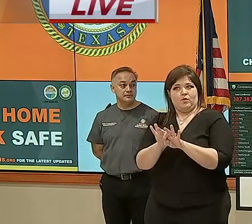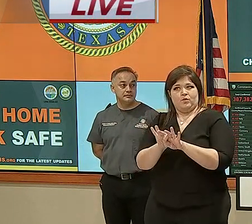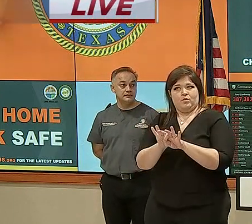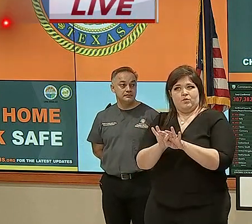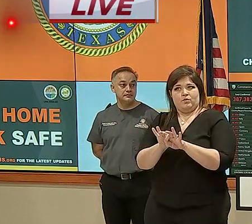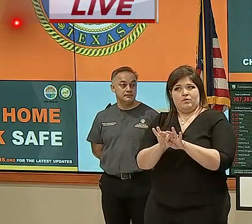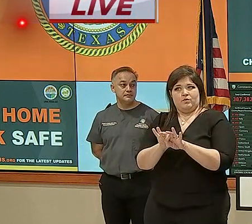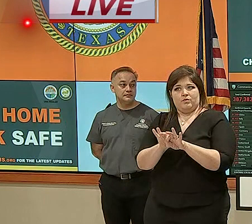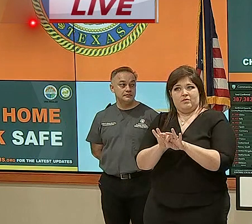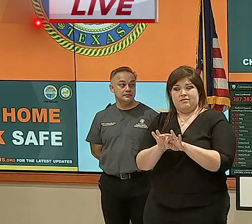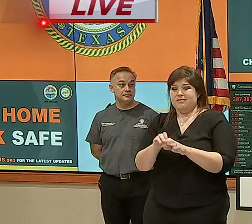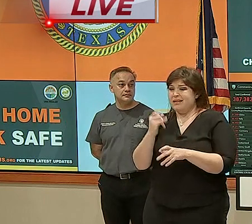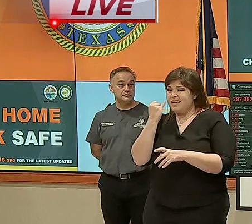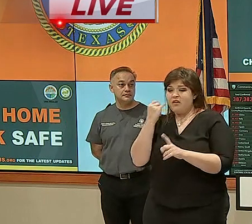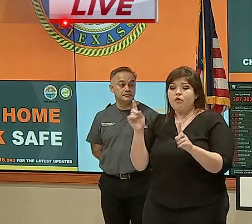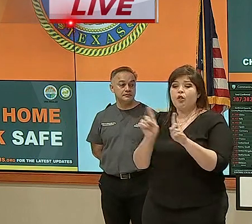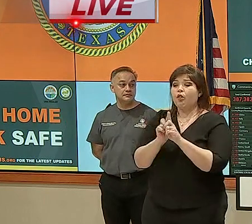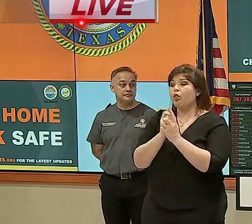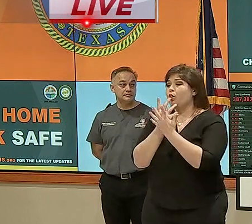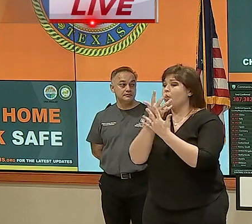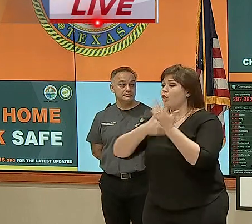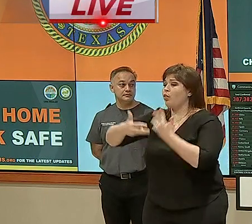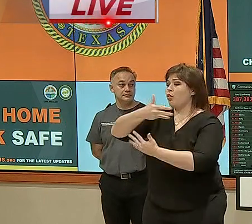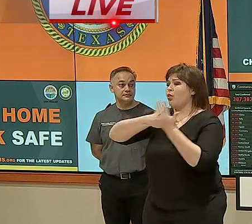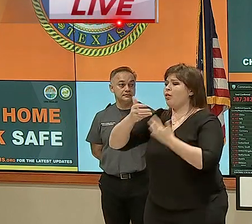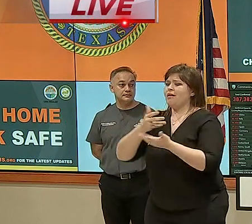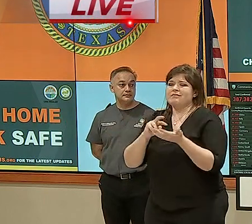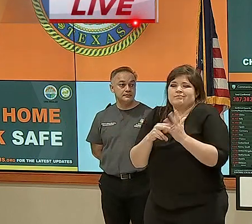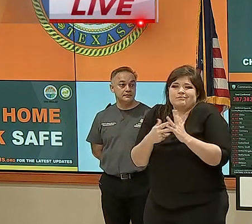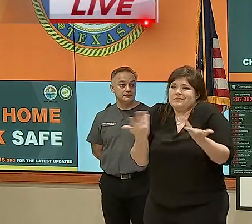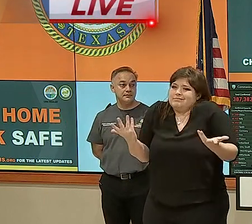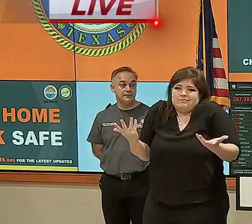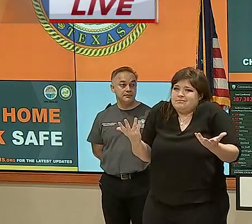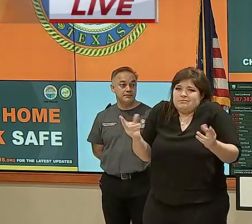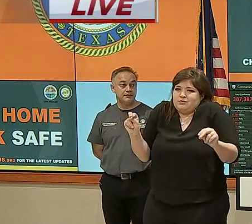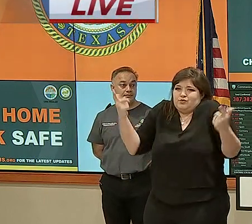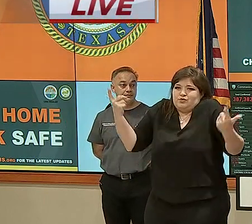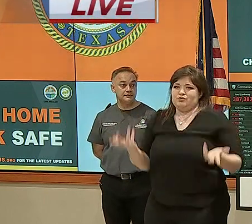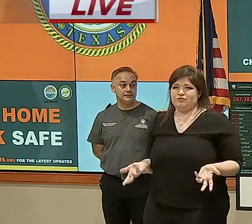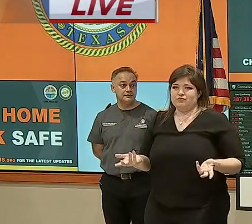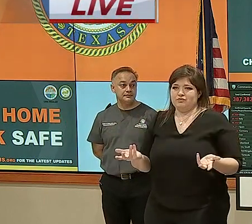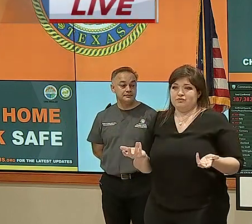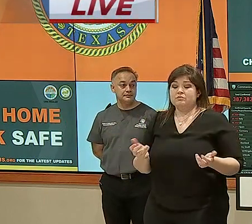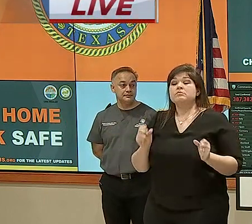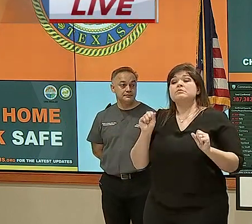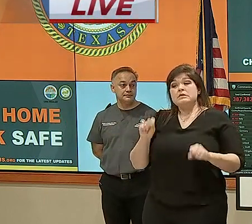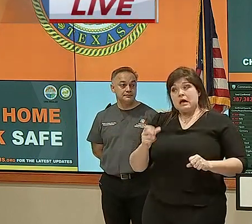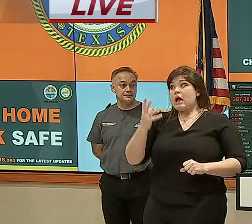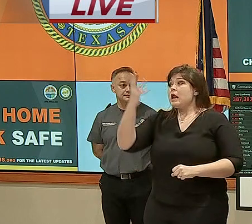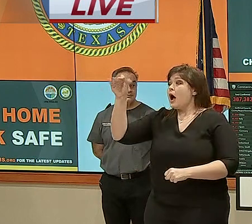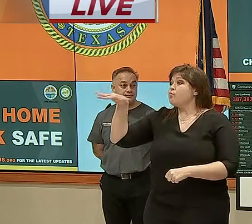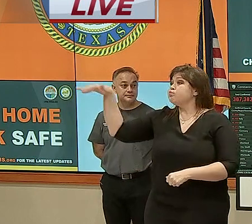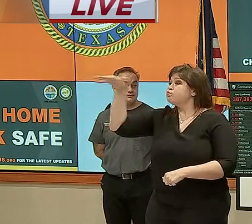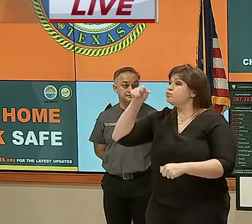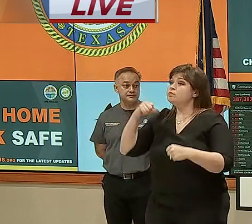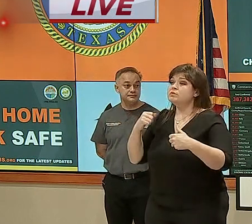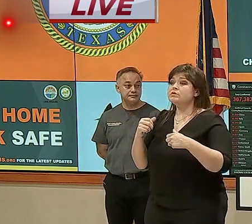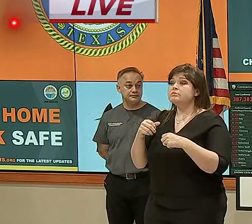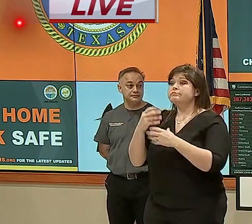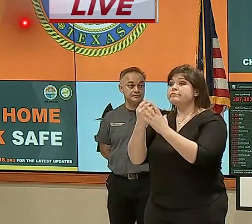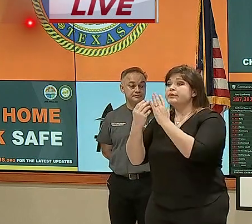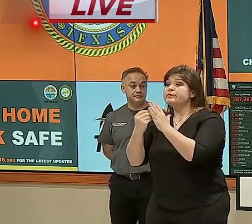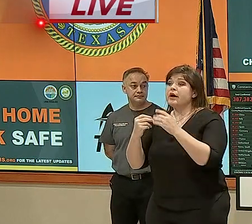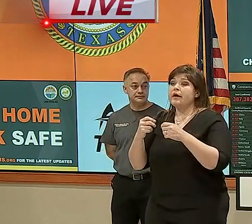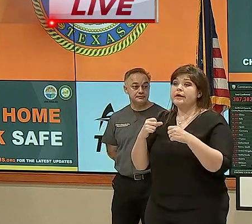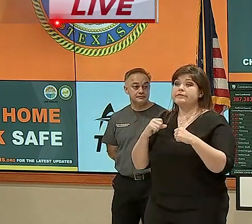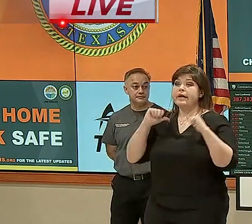trying to achieve. Residents can also go outside to run, walk, and exercise if they practice social distancing